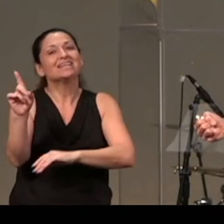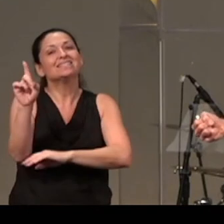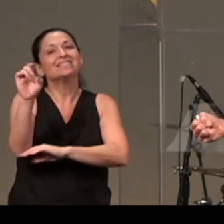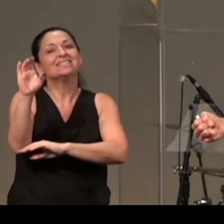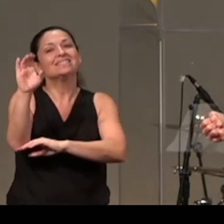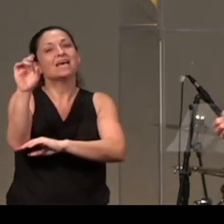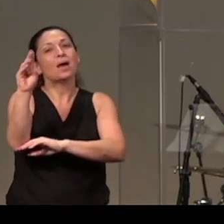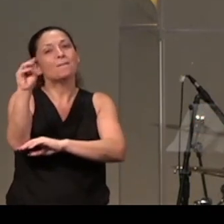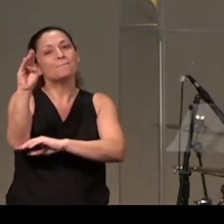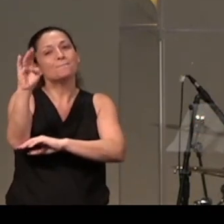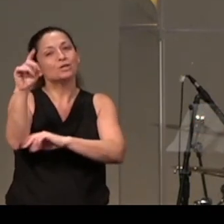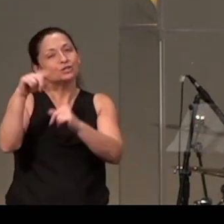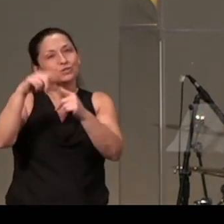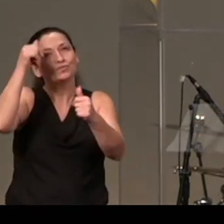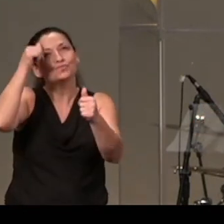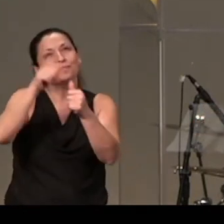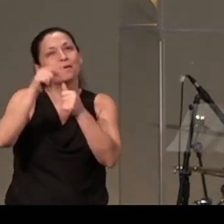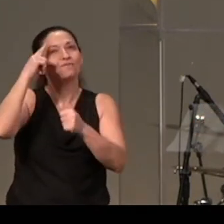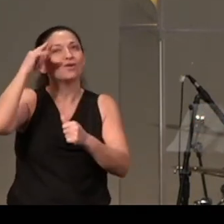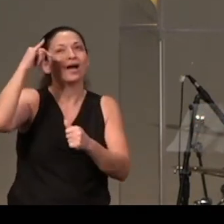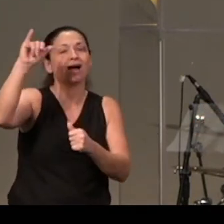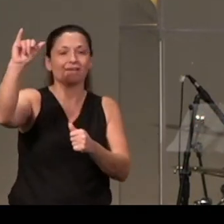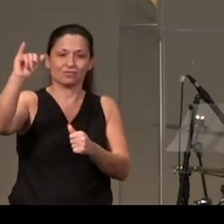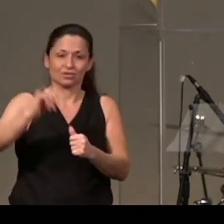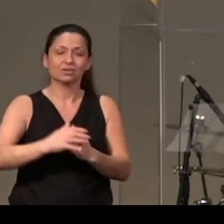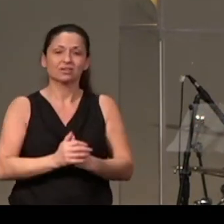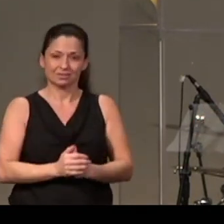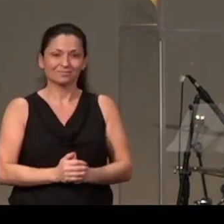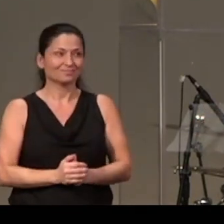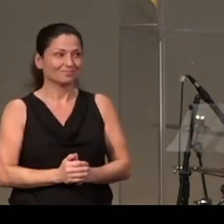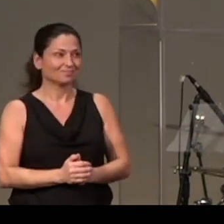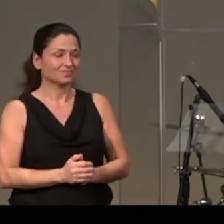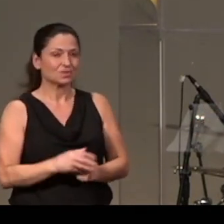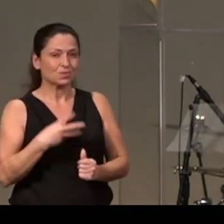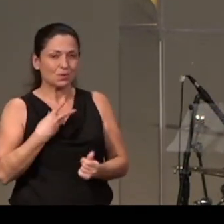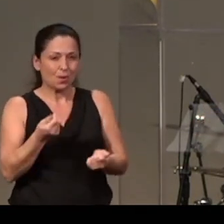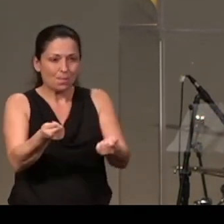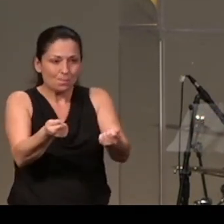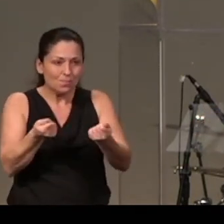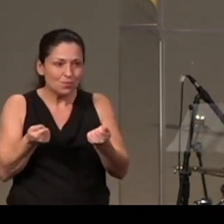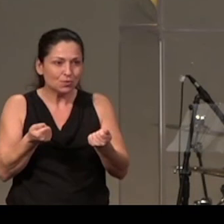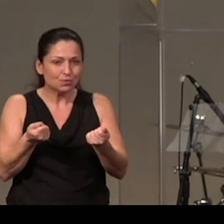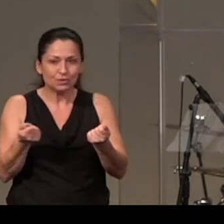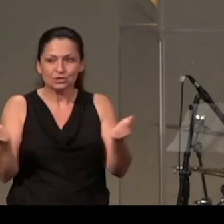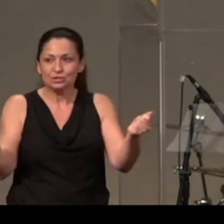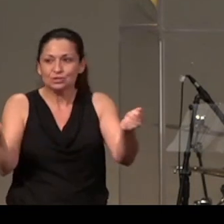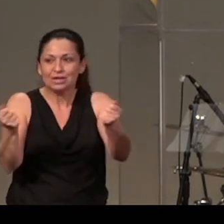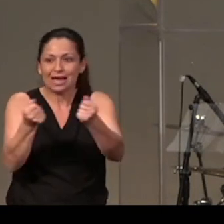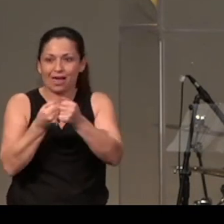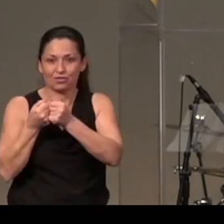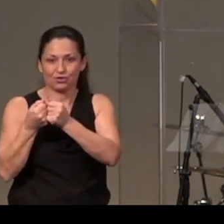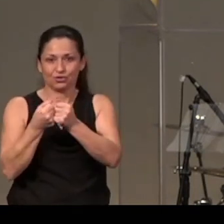together, 1s, 2s, 3s, and 4, we pull on the net together.